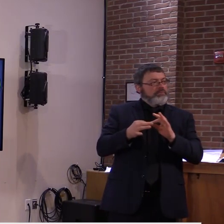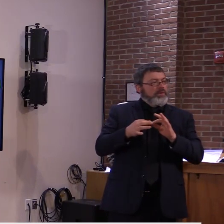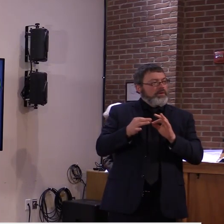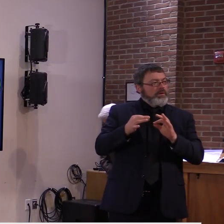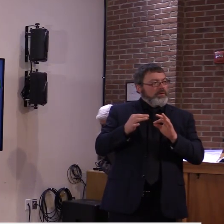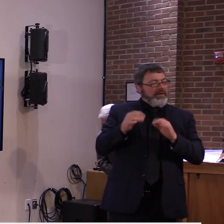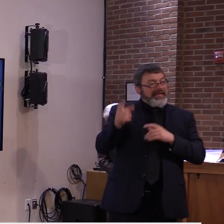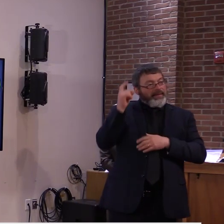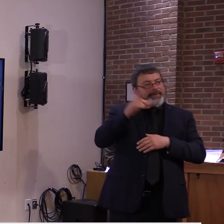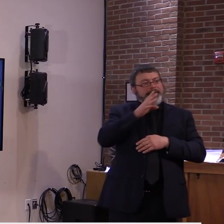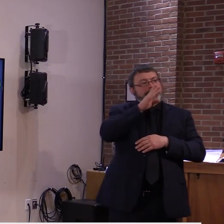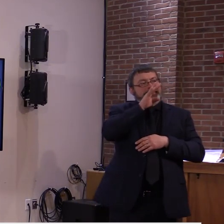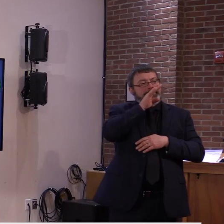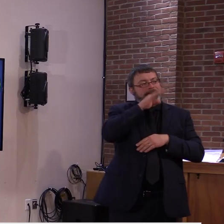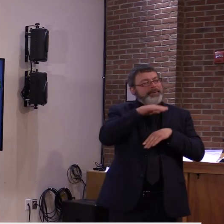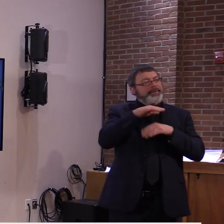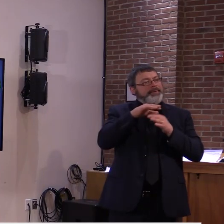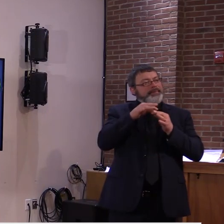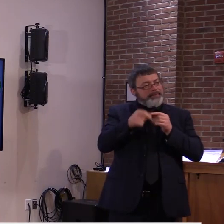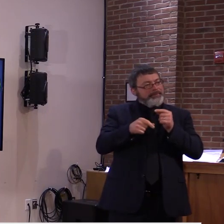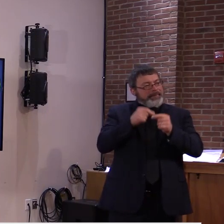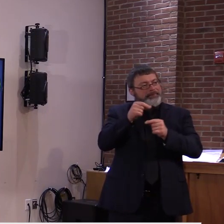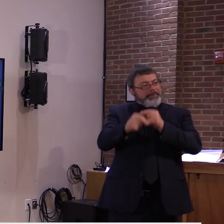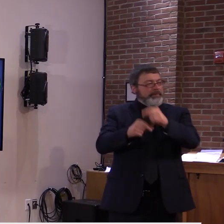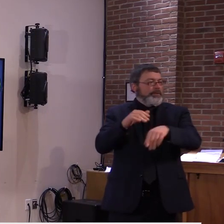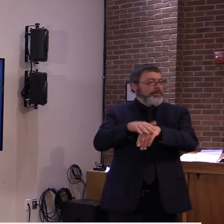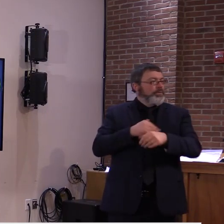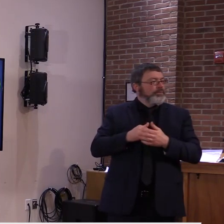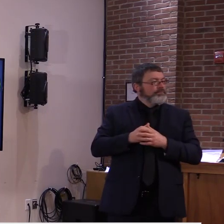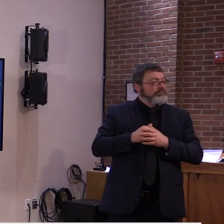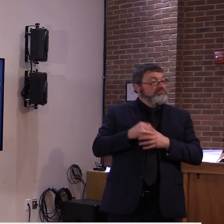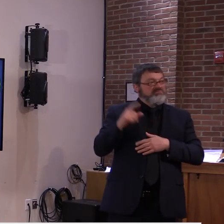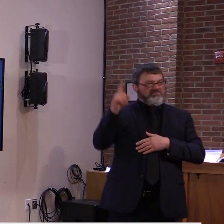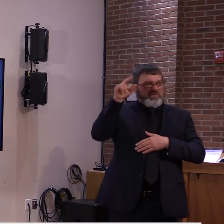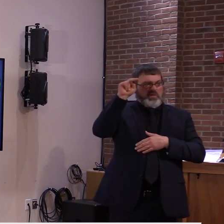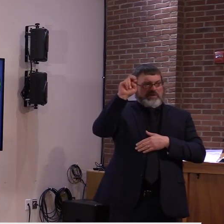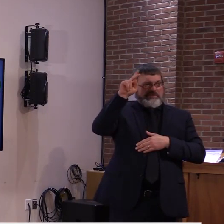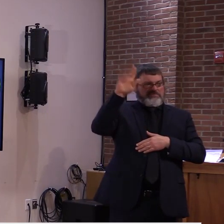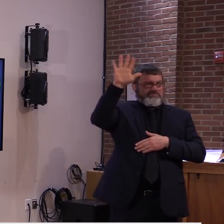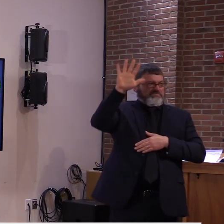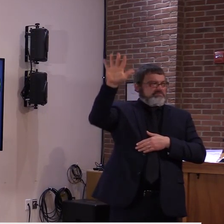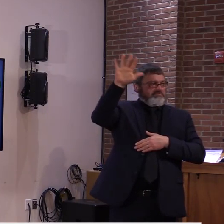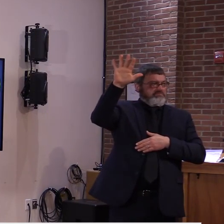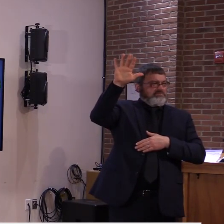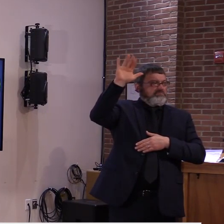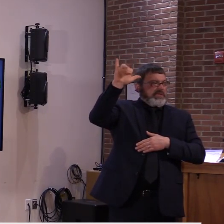Hello, I have a question from an educator up here who notes that